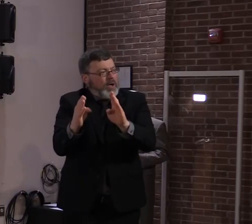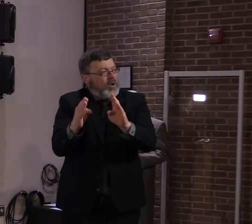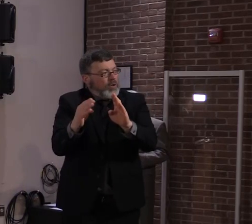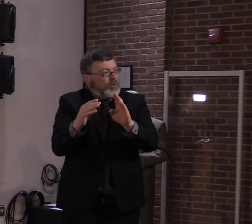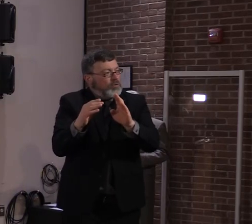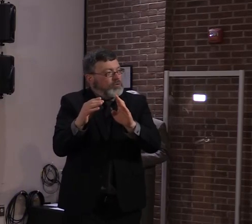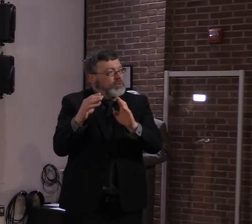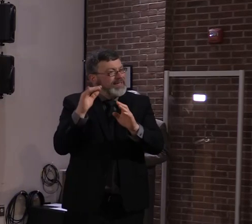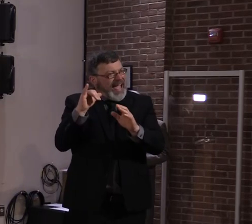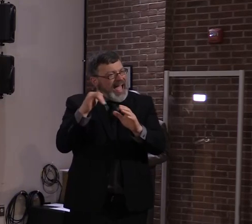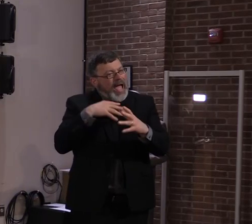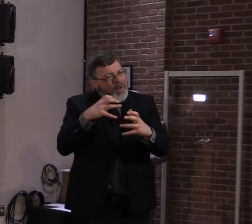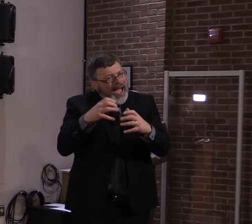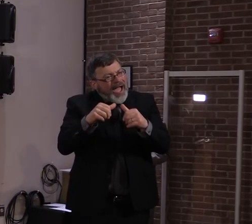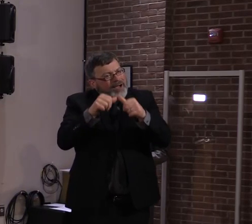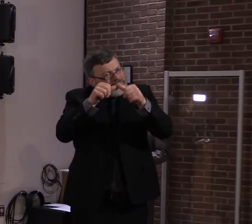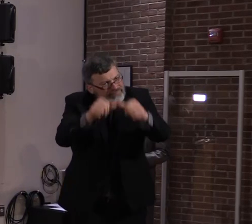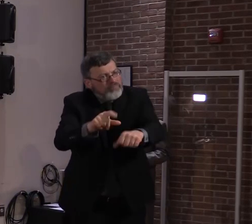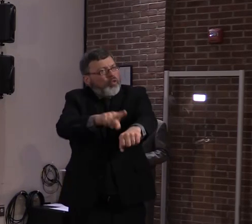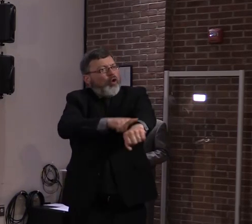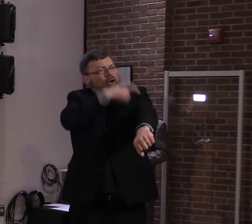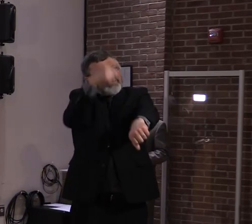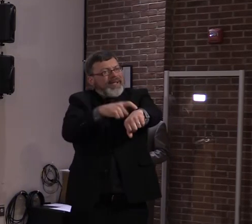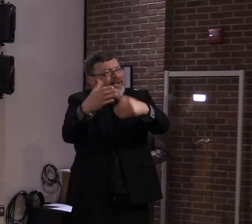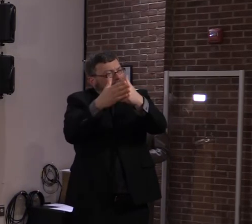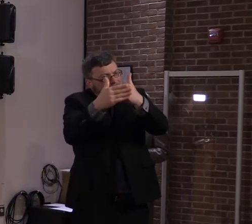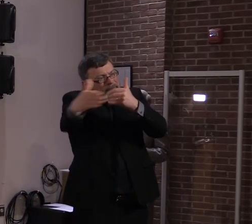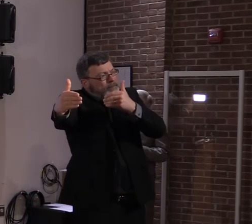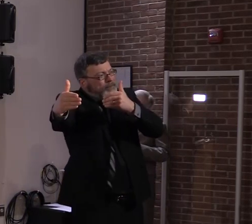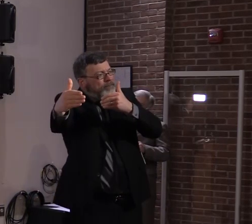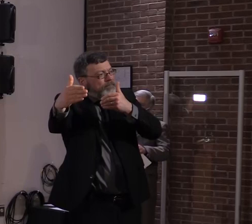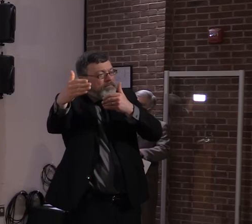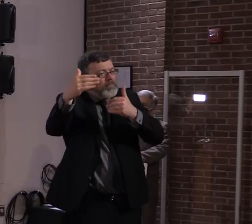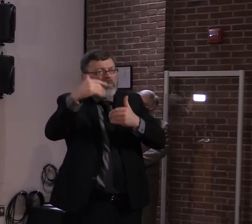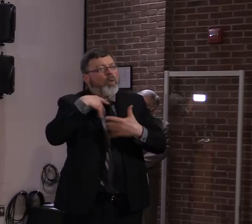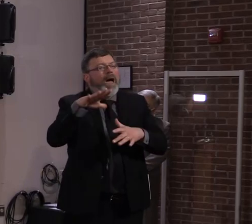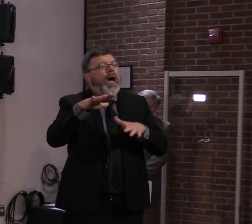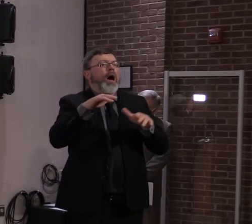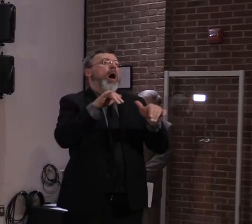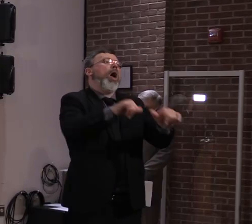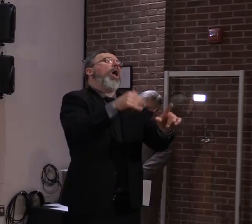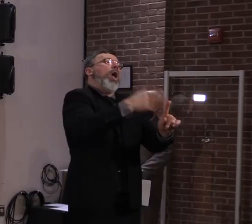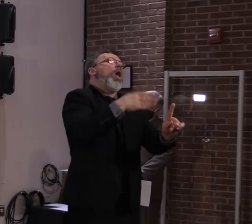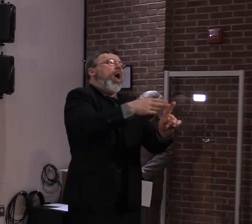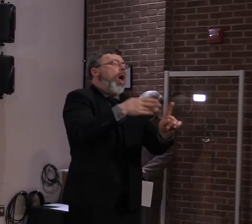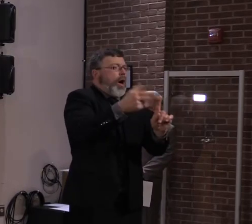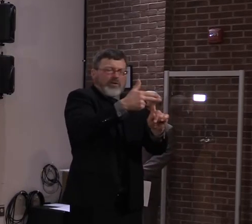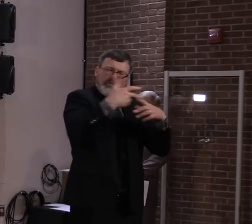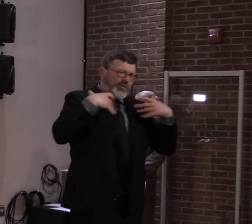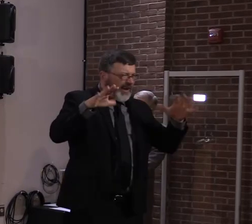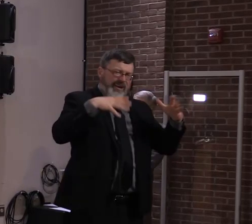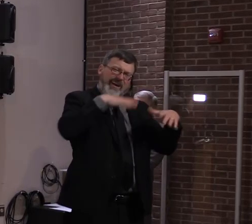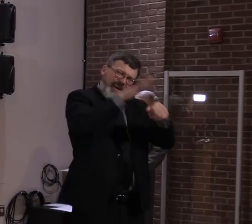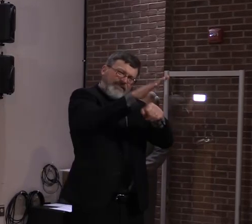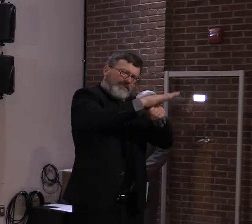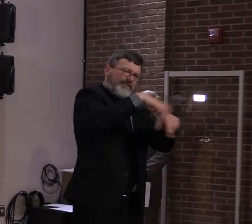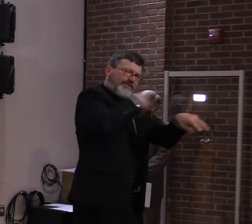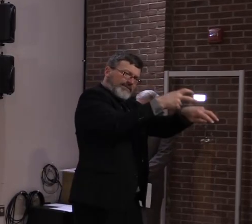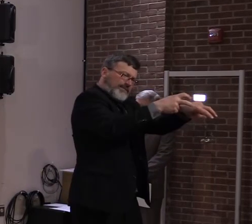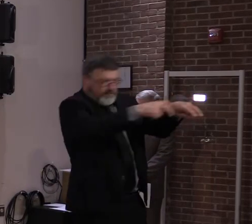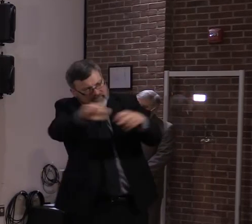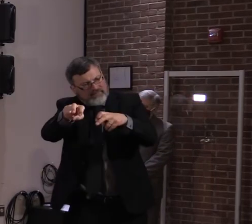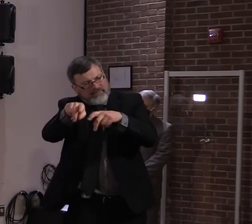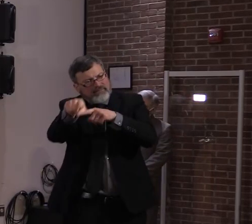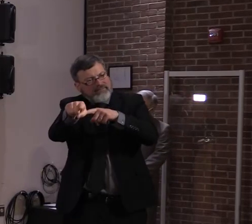housing for those who are homeless, because that will do a number of things. It will give them some security for the